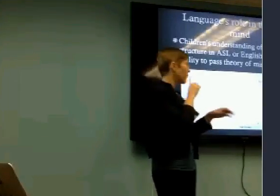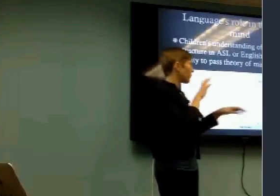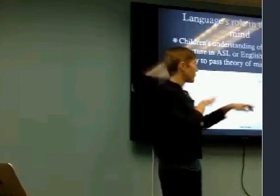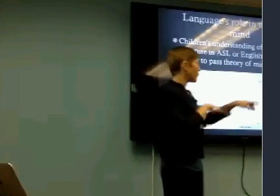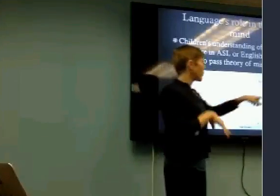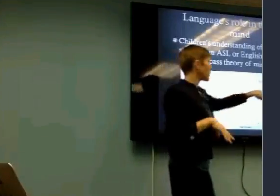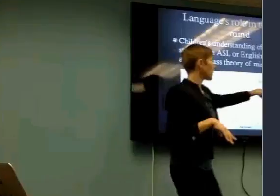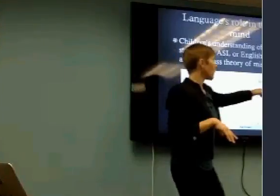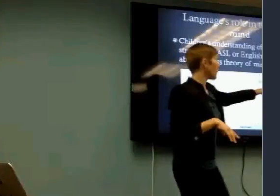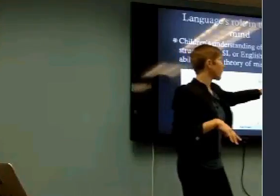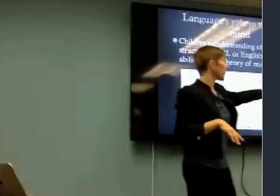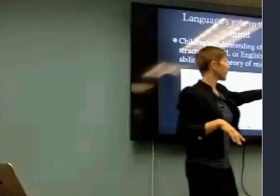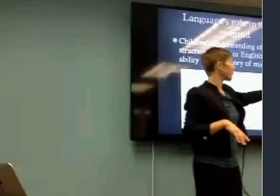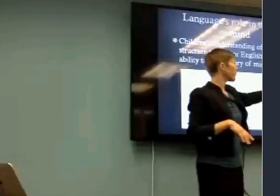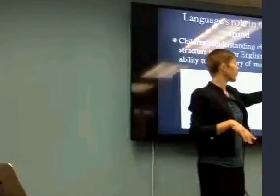language,